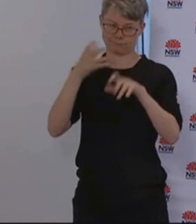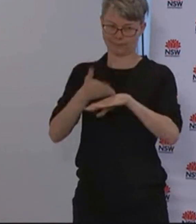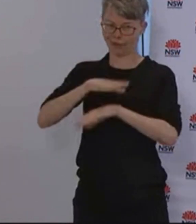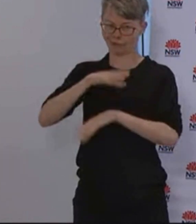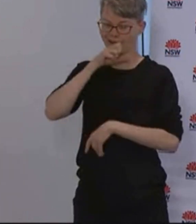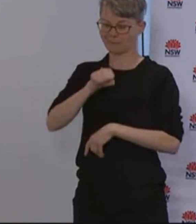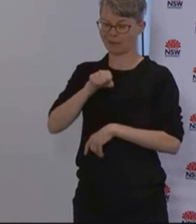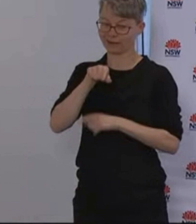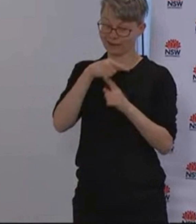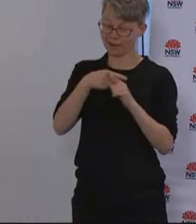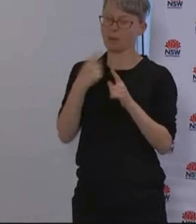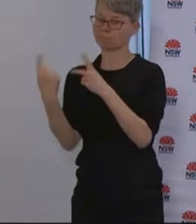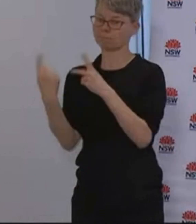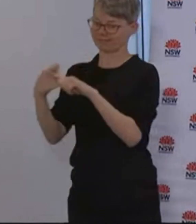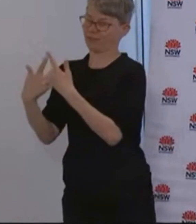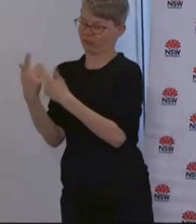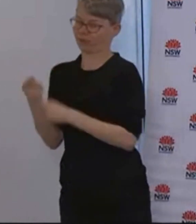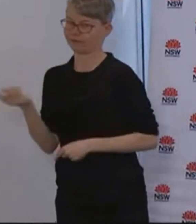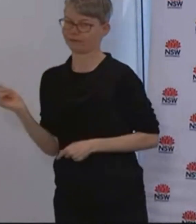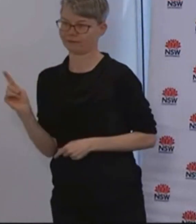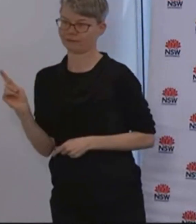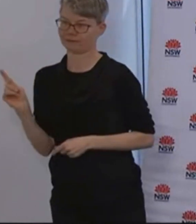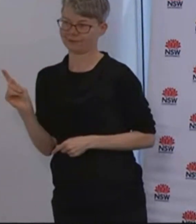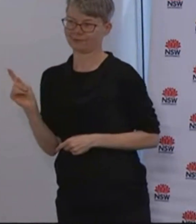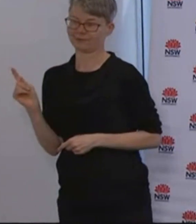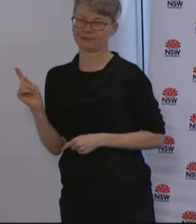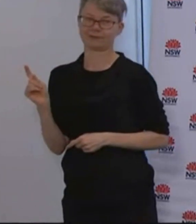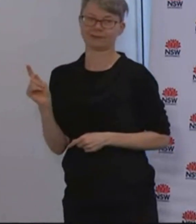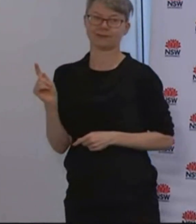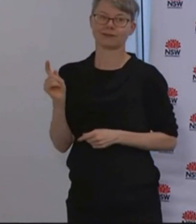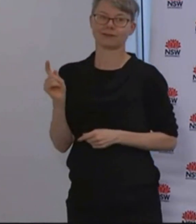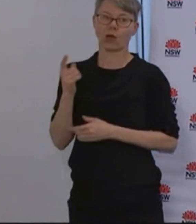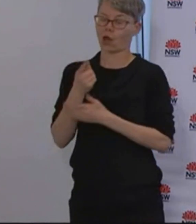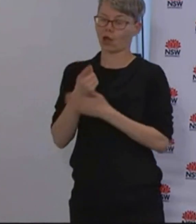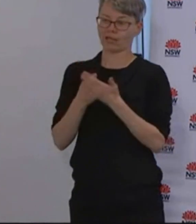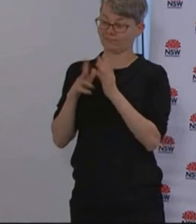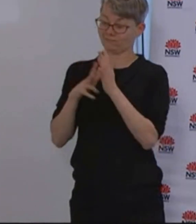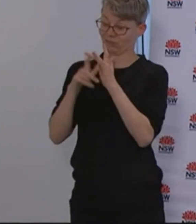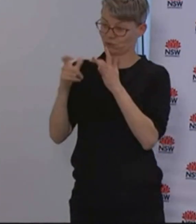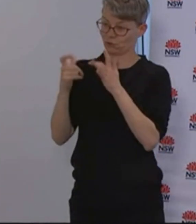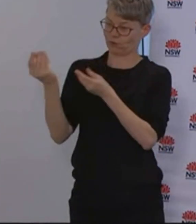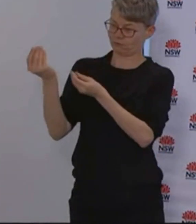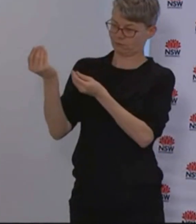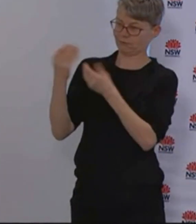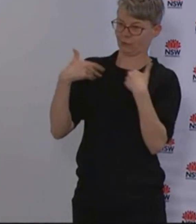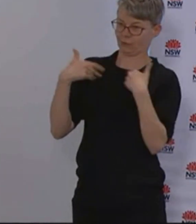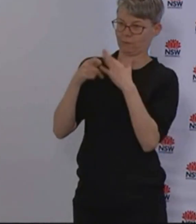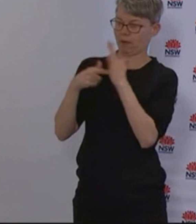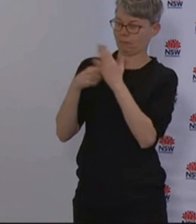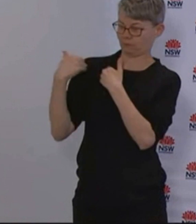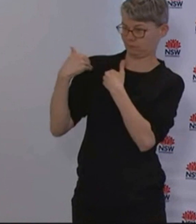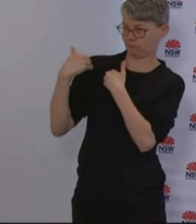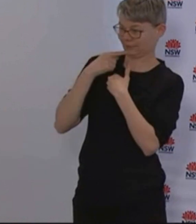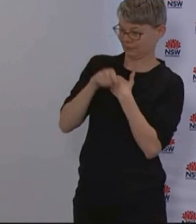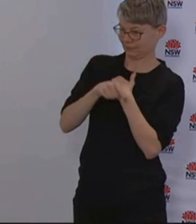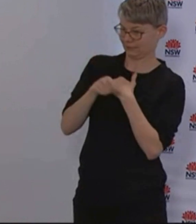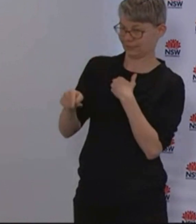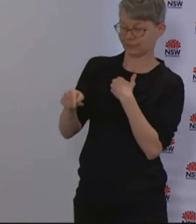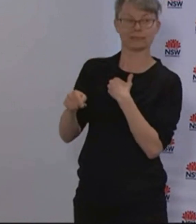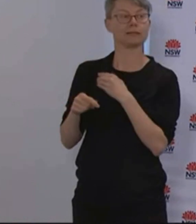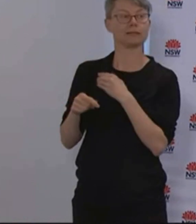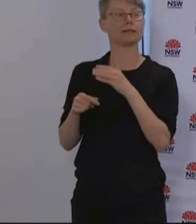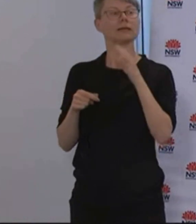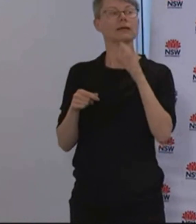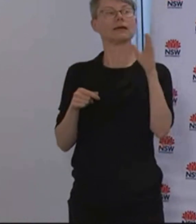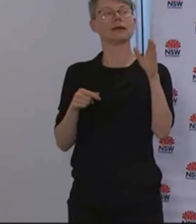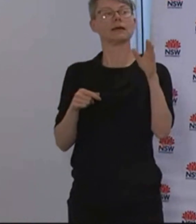Man. So no, they were additional, and they were just notified to us by Victoria Health. And what about the 17-year-old